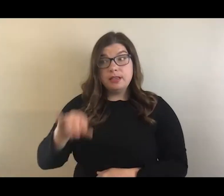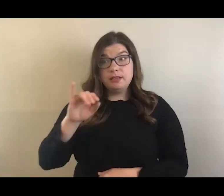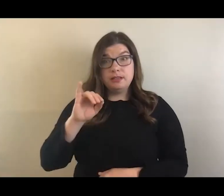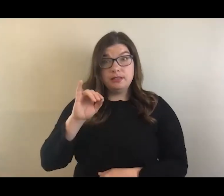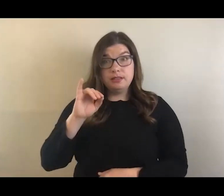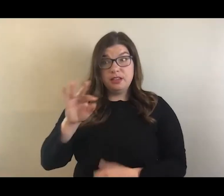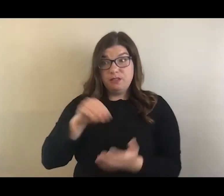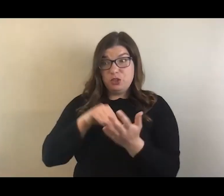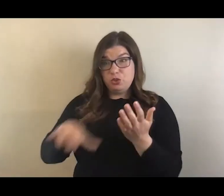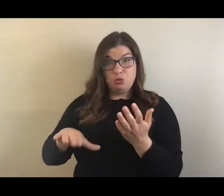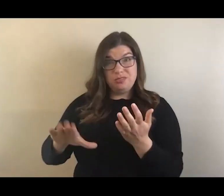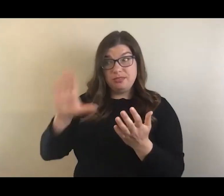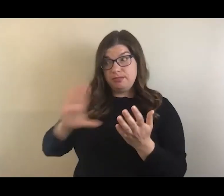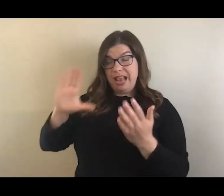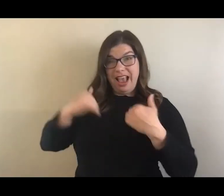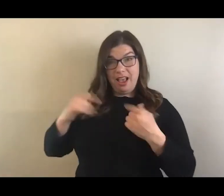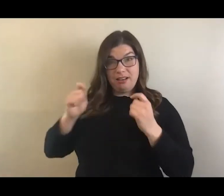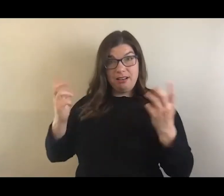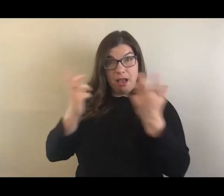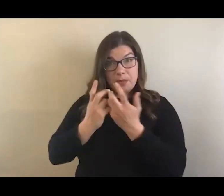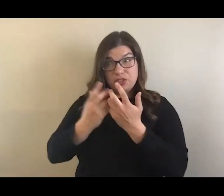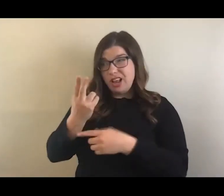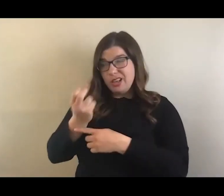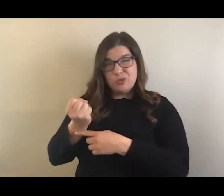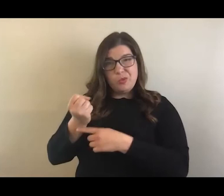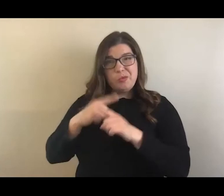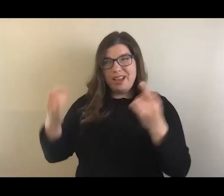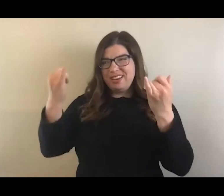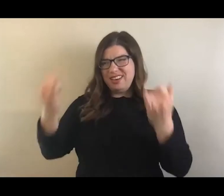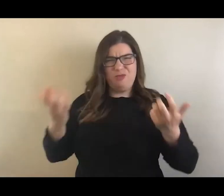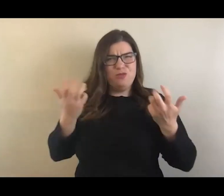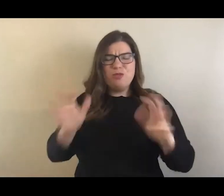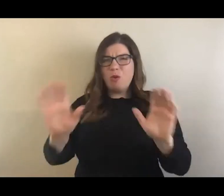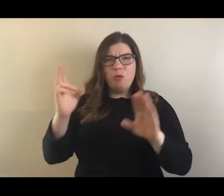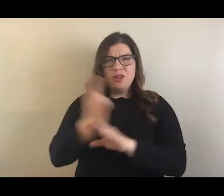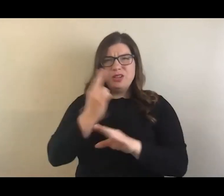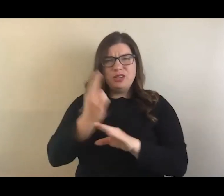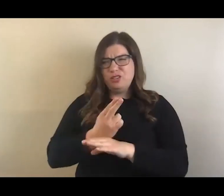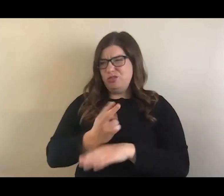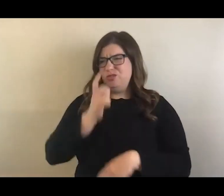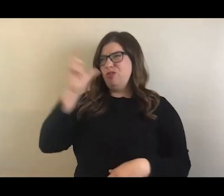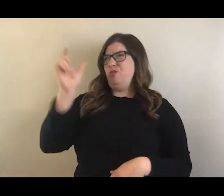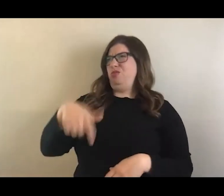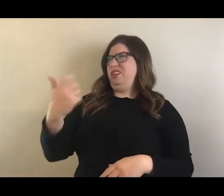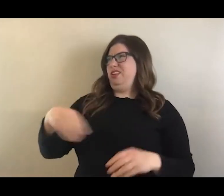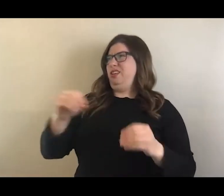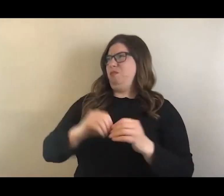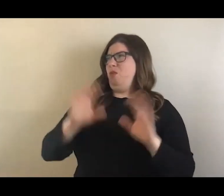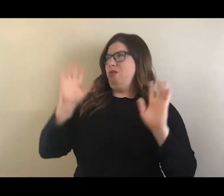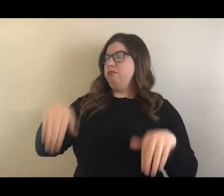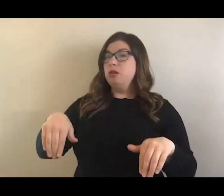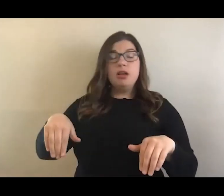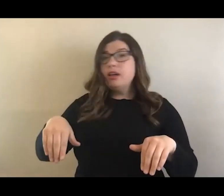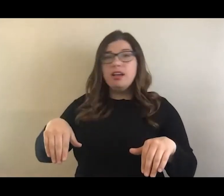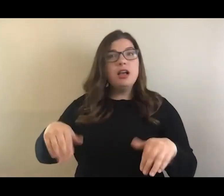We strongly suggest for those students who may be thinking that you don't or won't want to use accommodations, that you go ahead and get